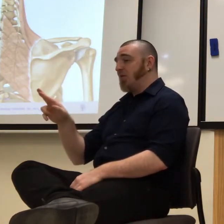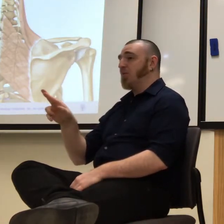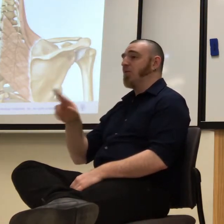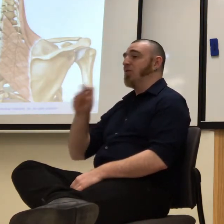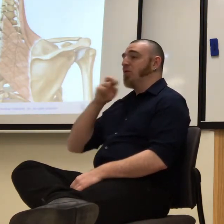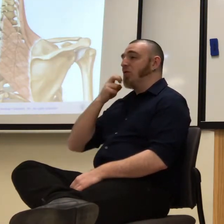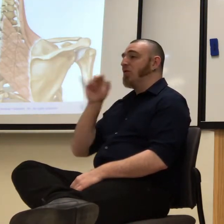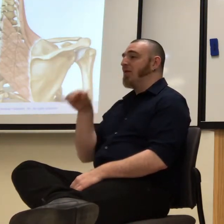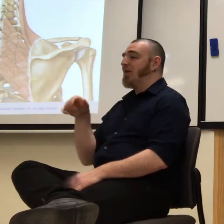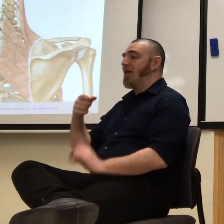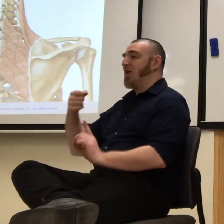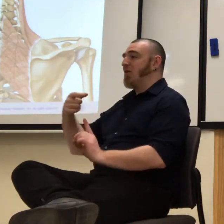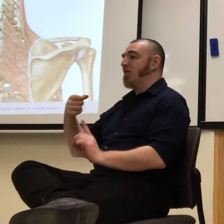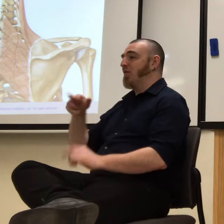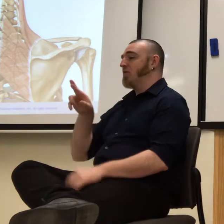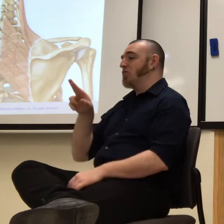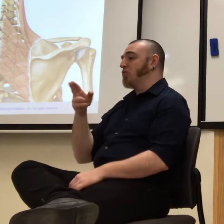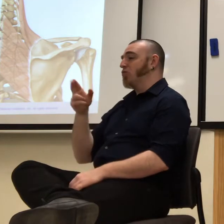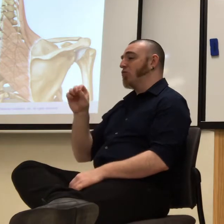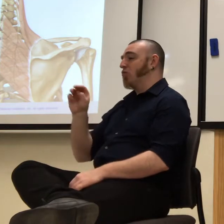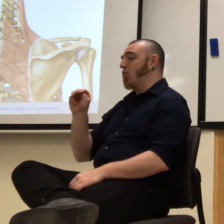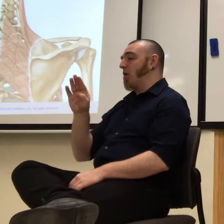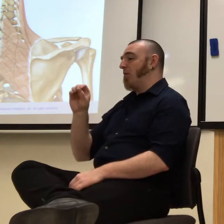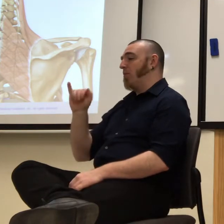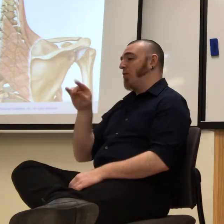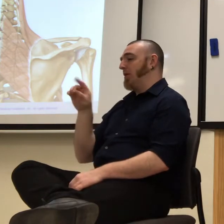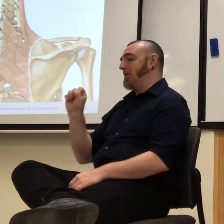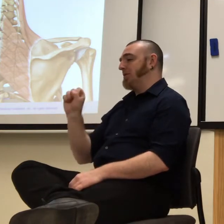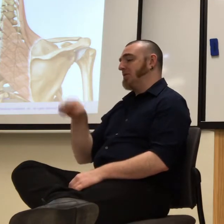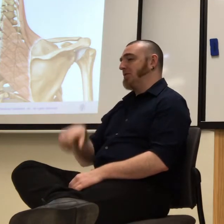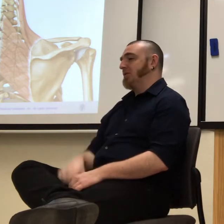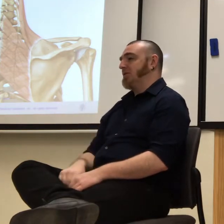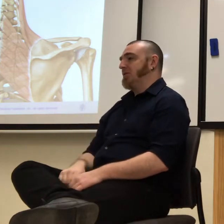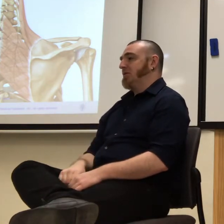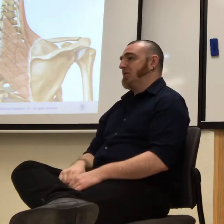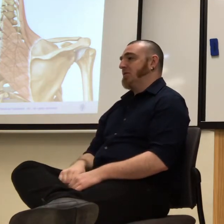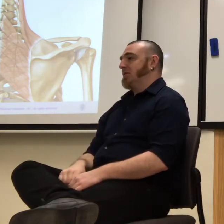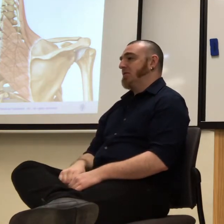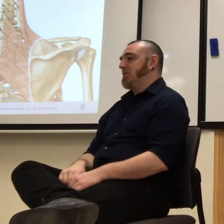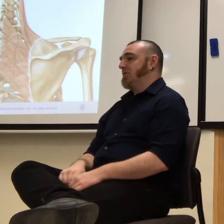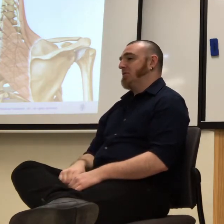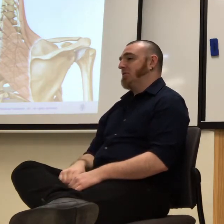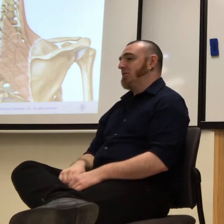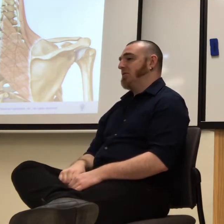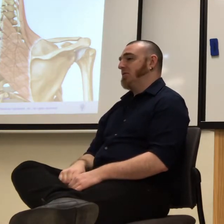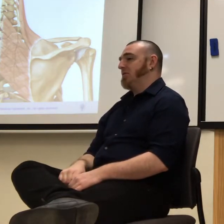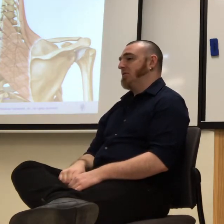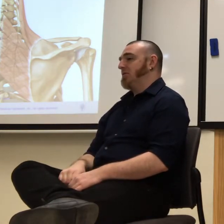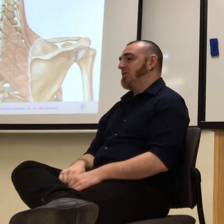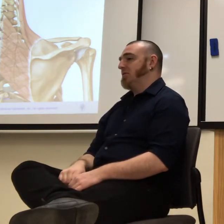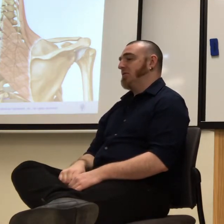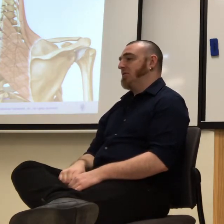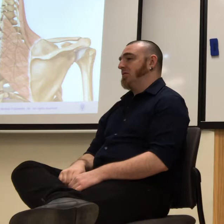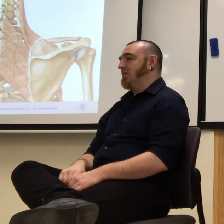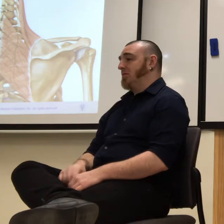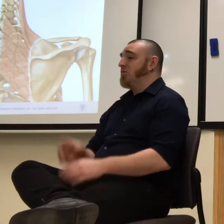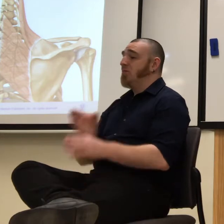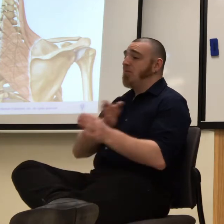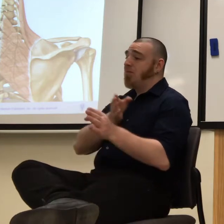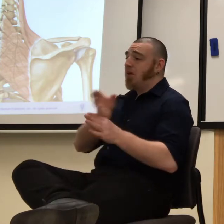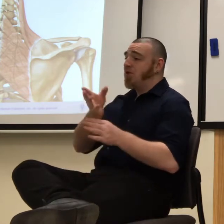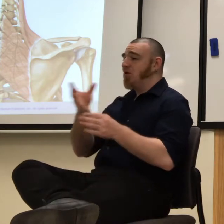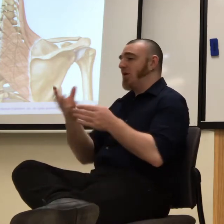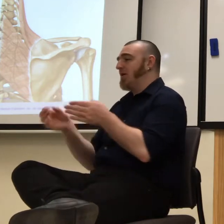see the picture there? major and minor, so you can